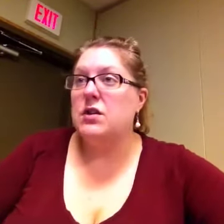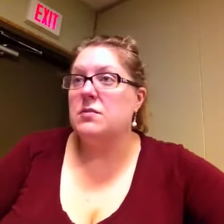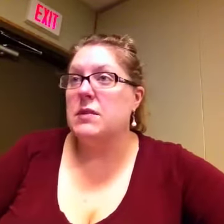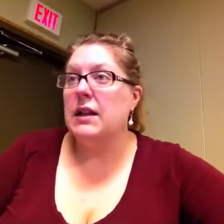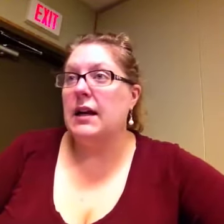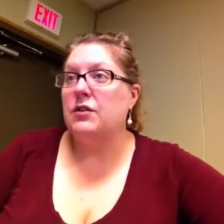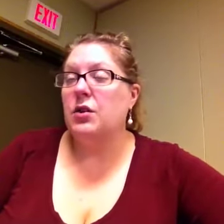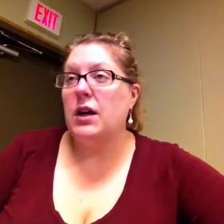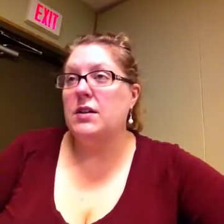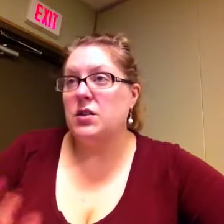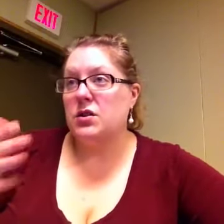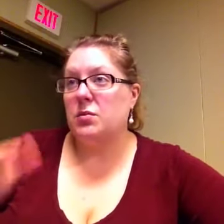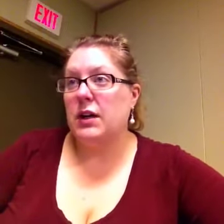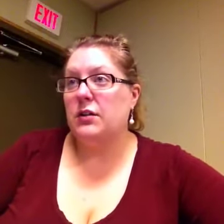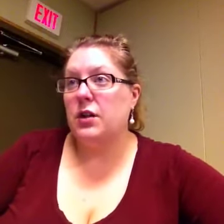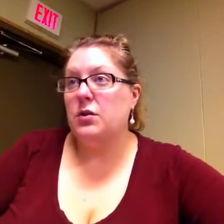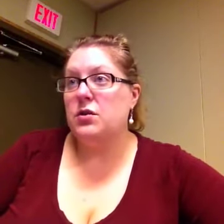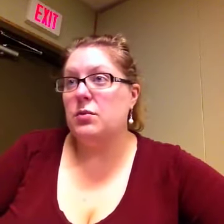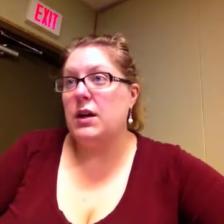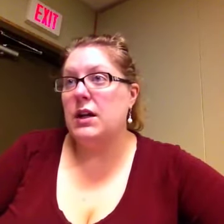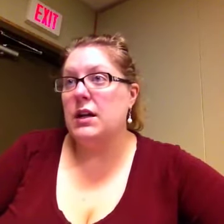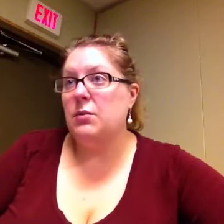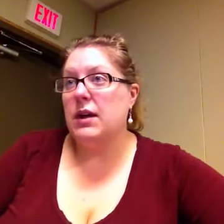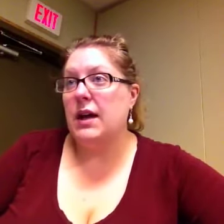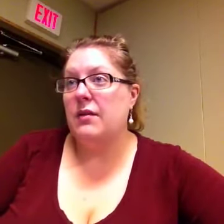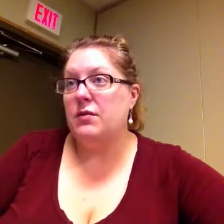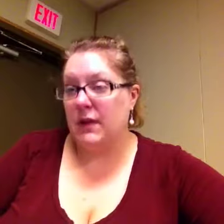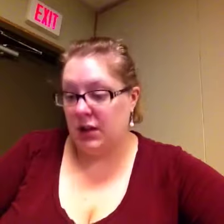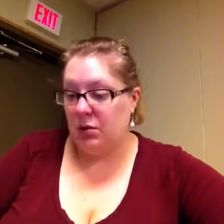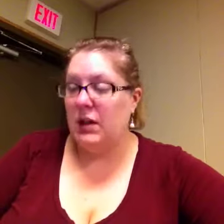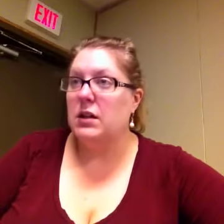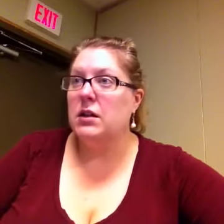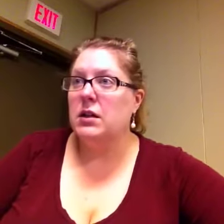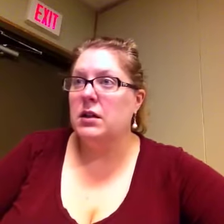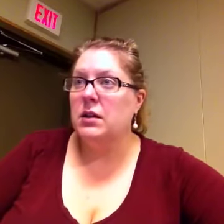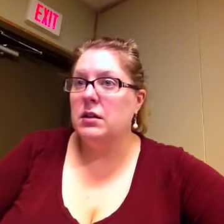is middle alto line, so sopraltos. Ready? We have the following.